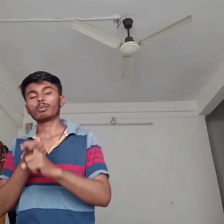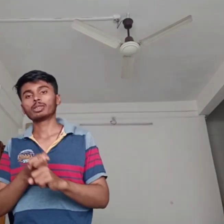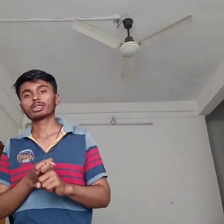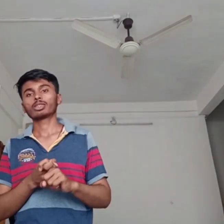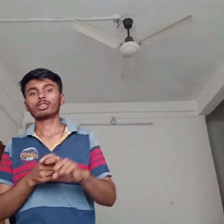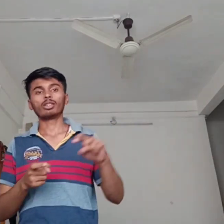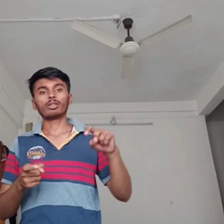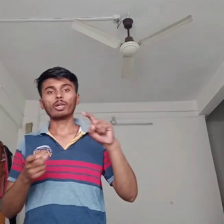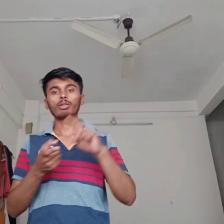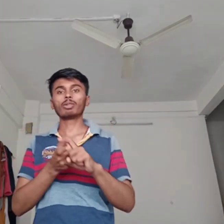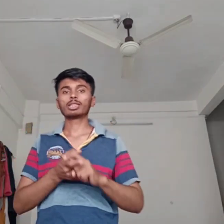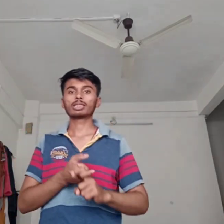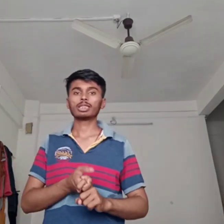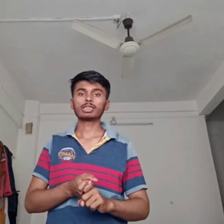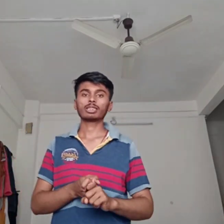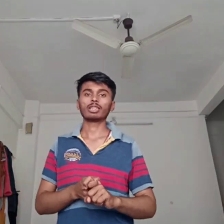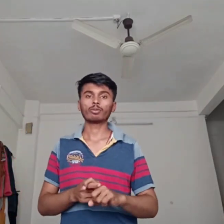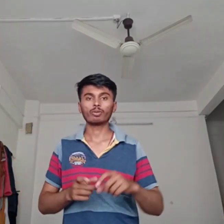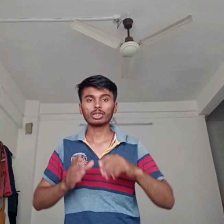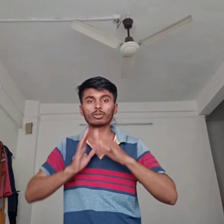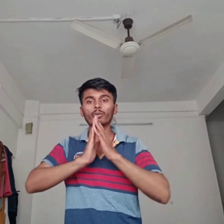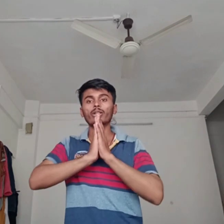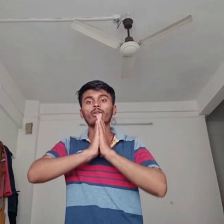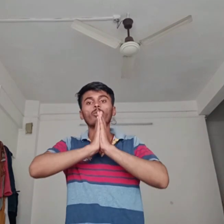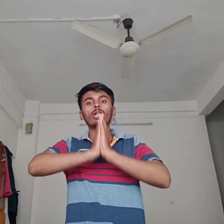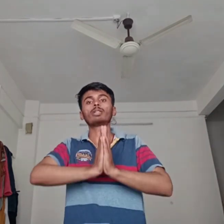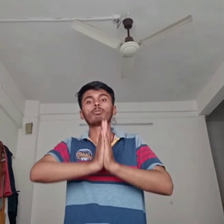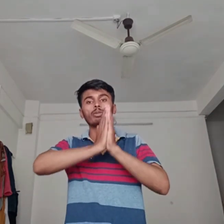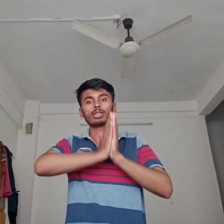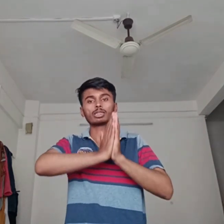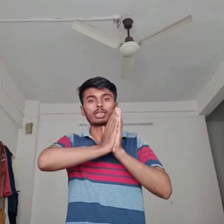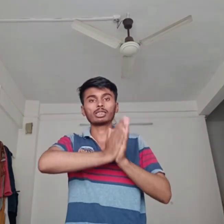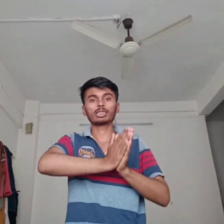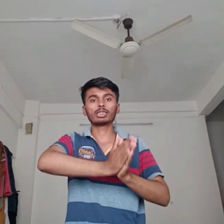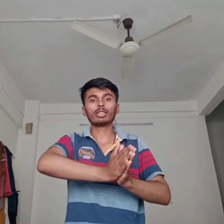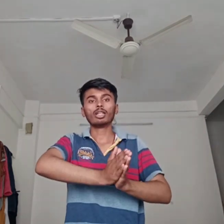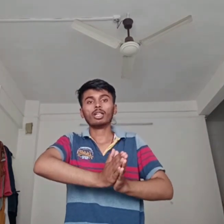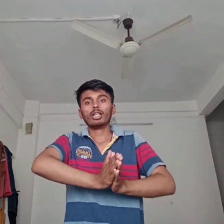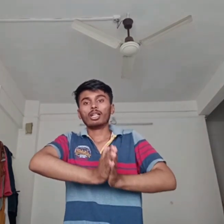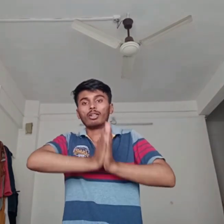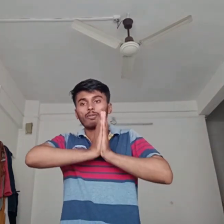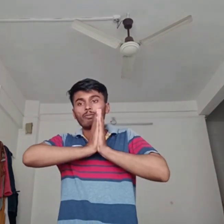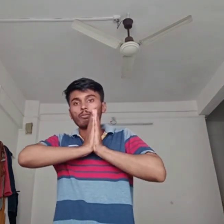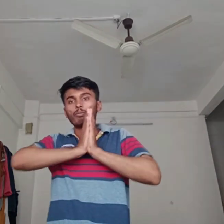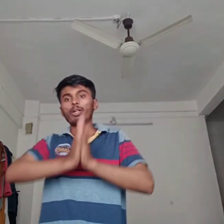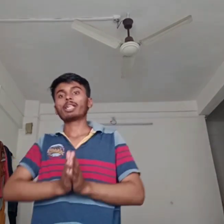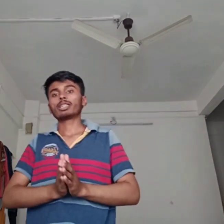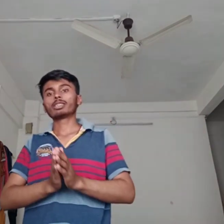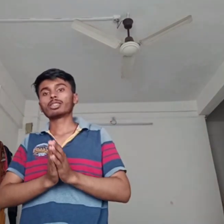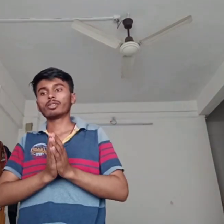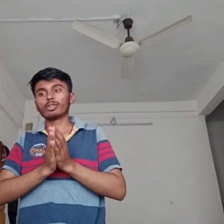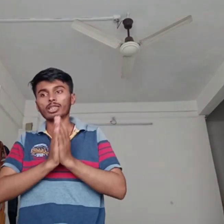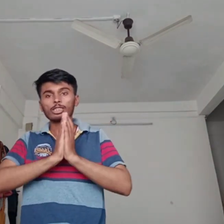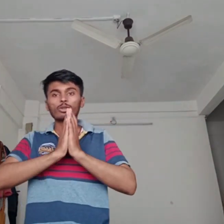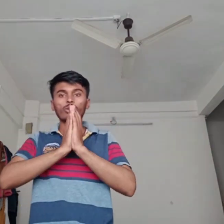means white blood cells, and with this white blood cells a fight is also called